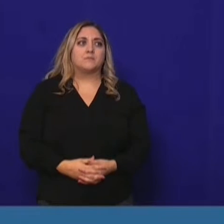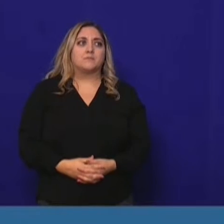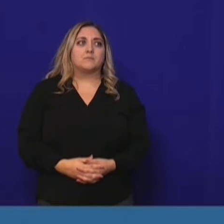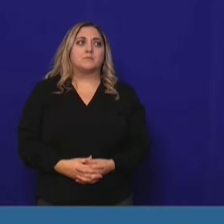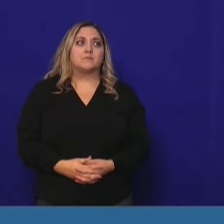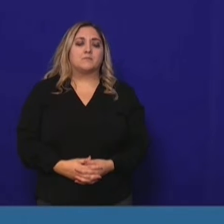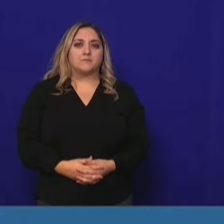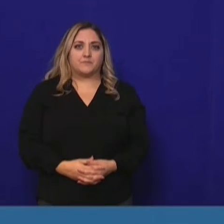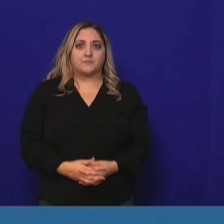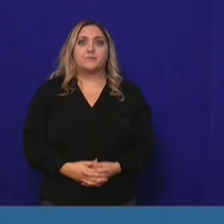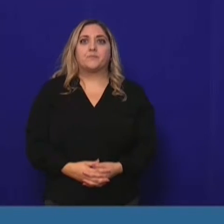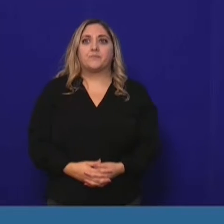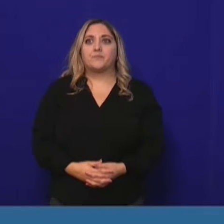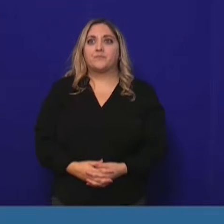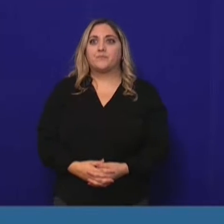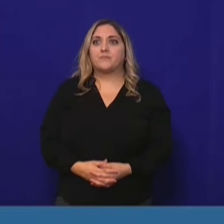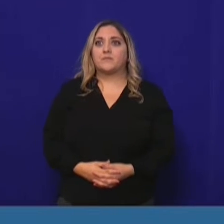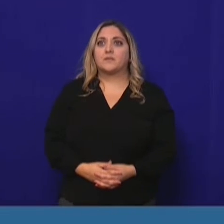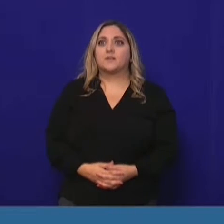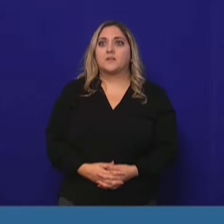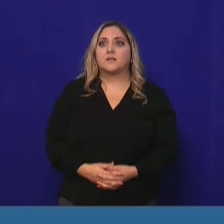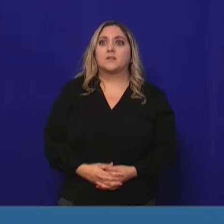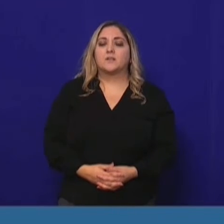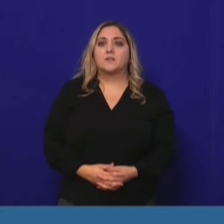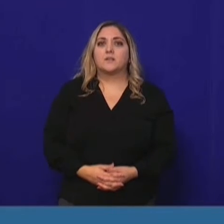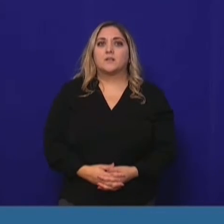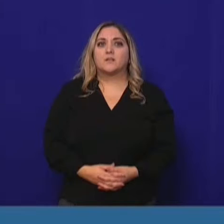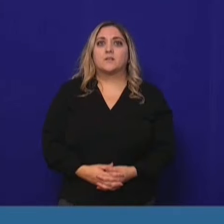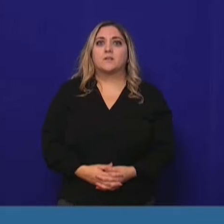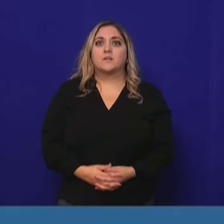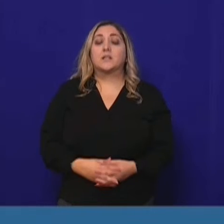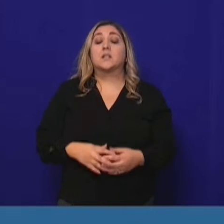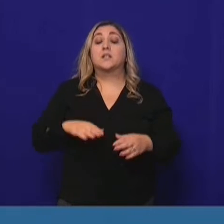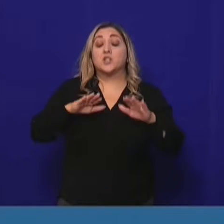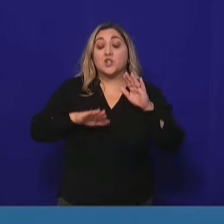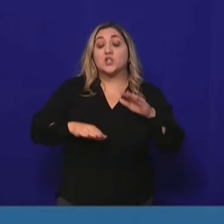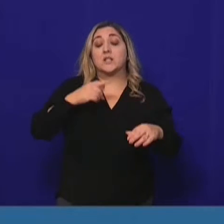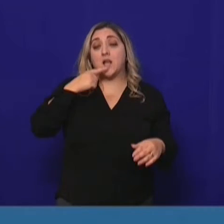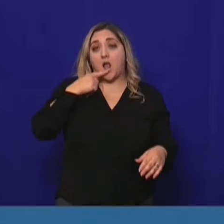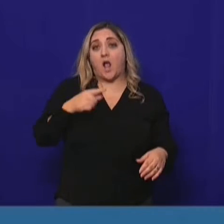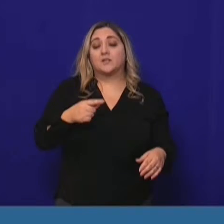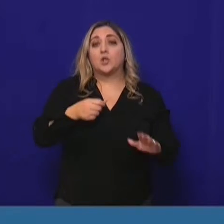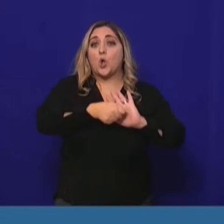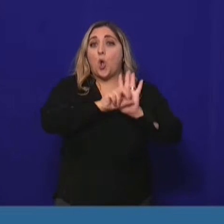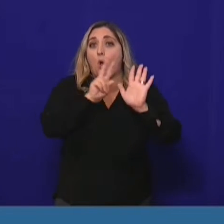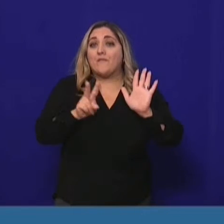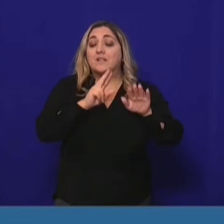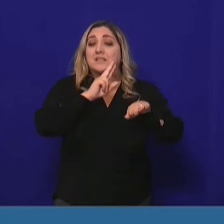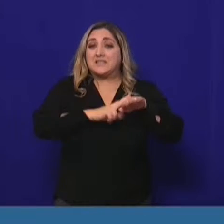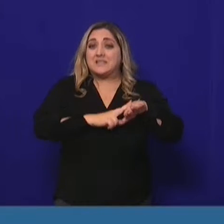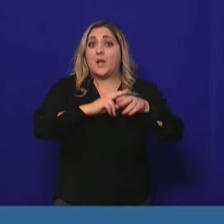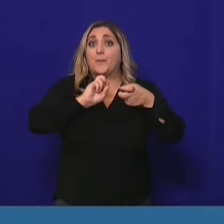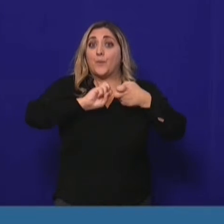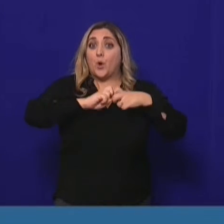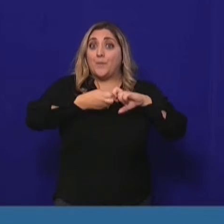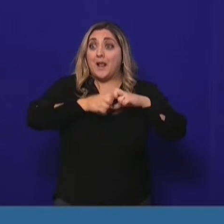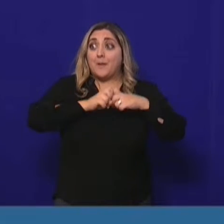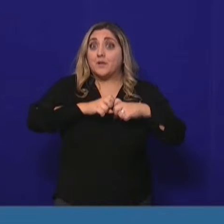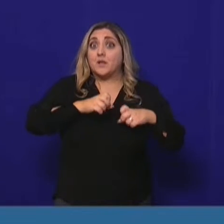Fatti ġili semmejnija li l-COVID tista' tik dak li jgħidulhom il-long haul symptoms li jista'